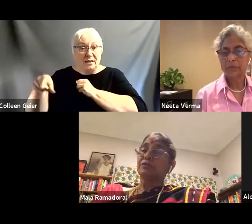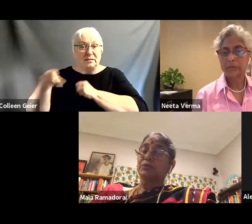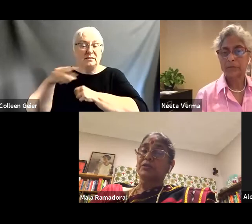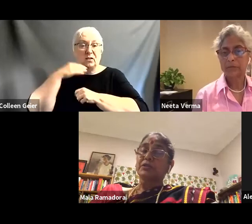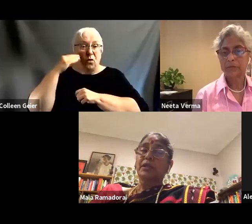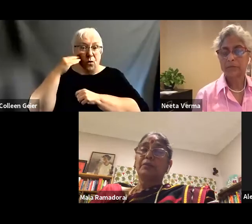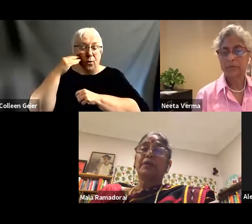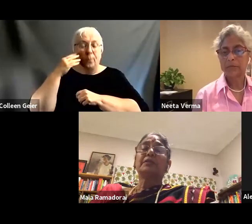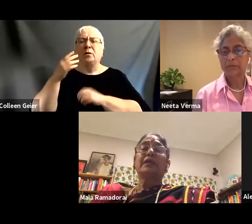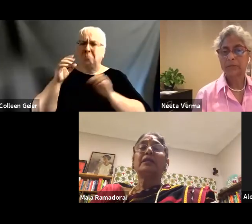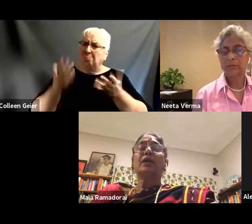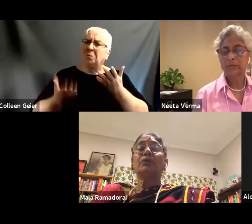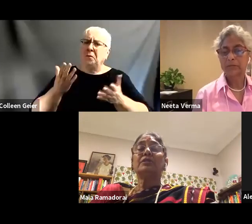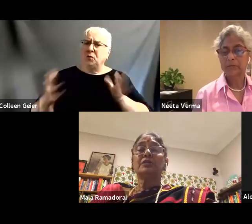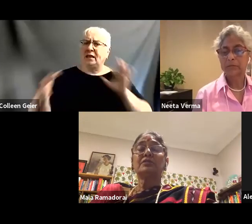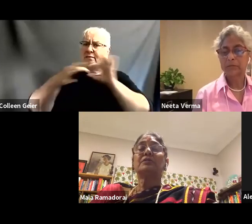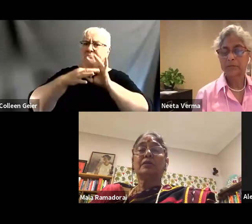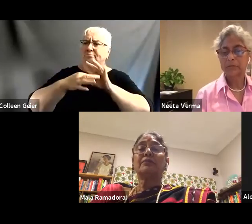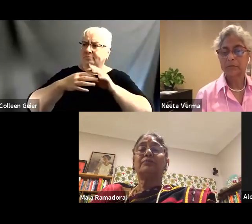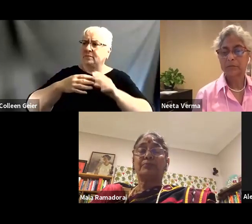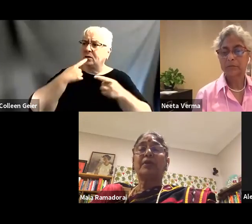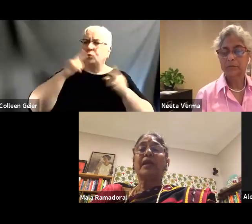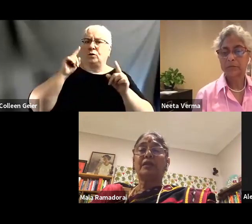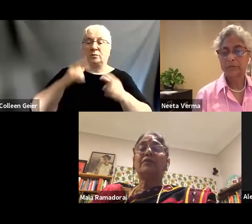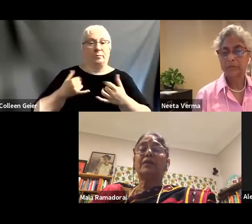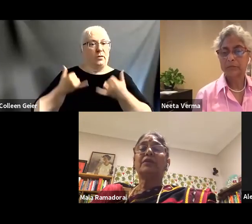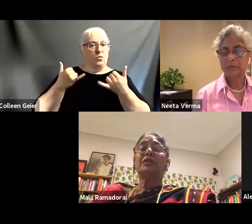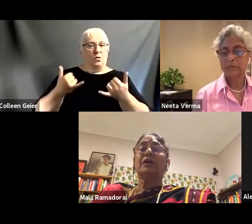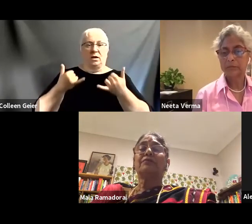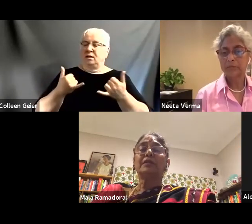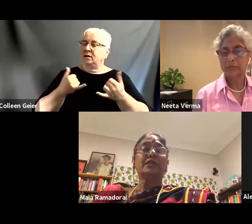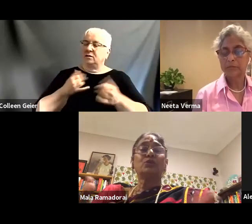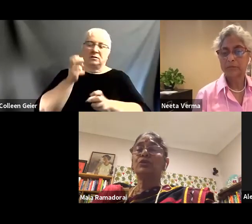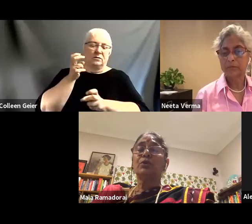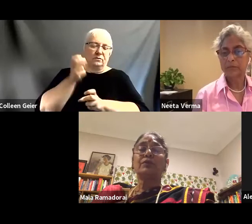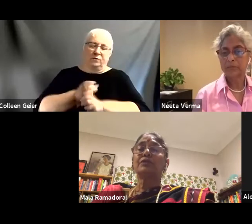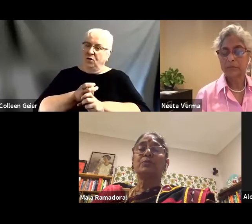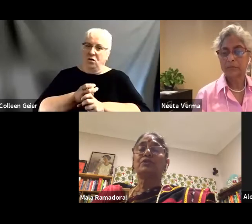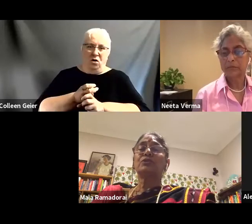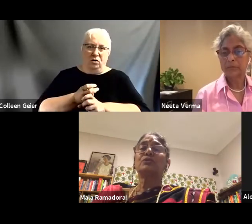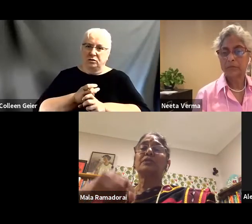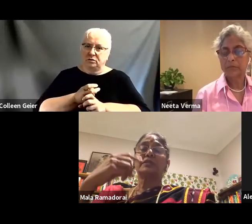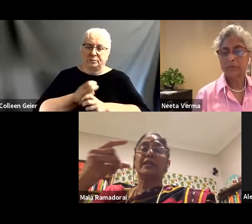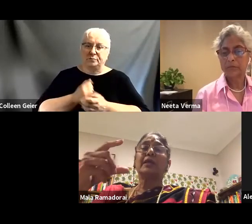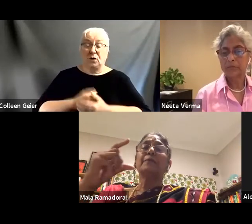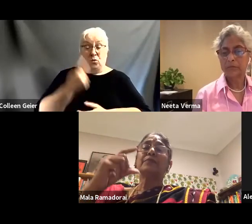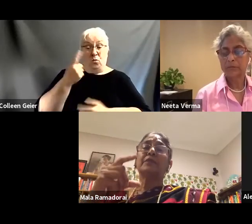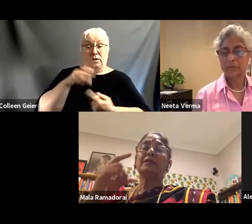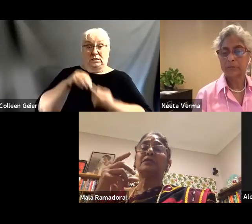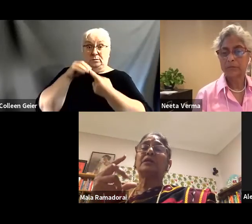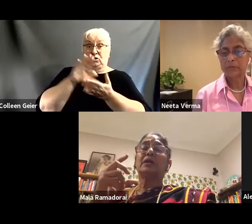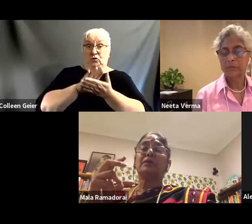done afterwards. But right now it is getting very, very tough. As I told you, one of the special schools is